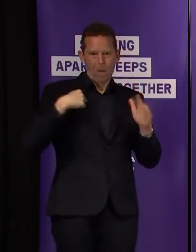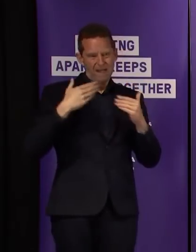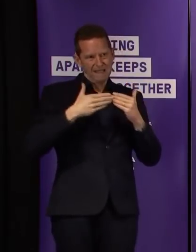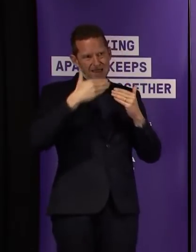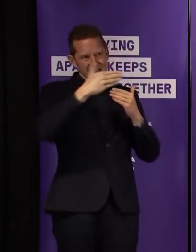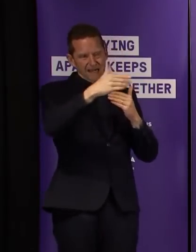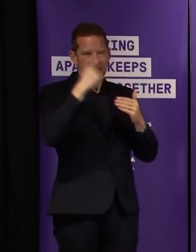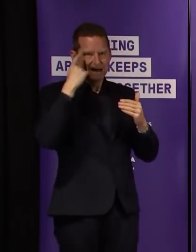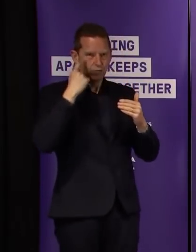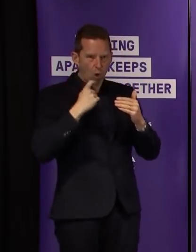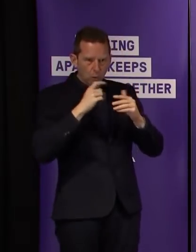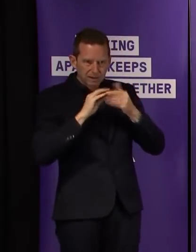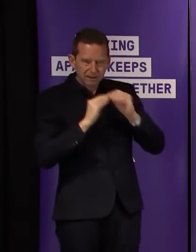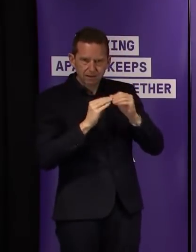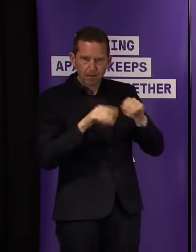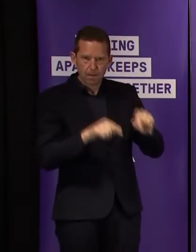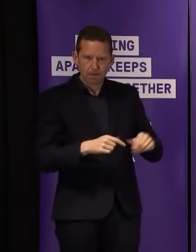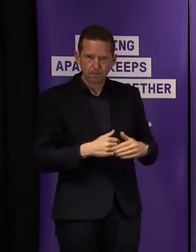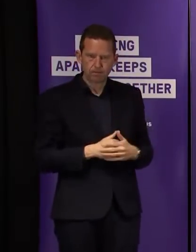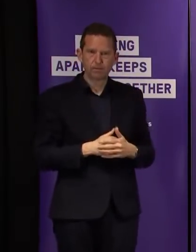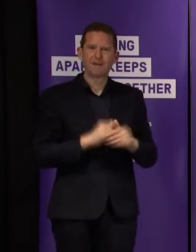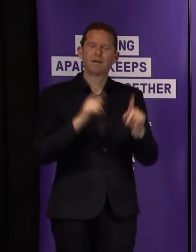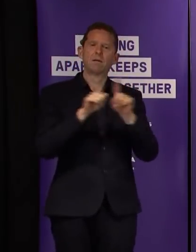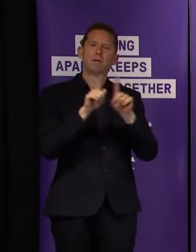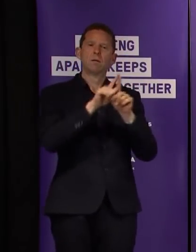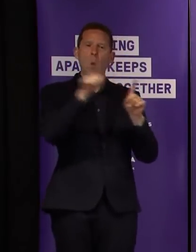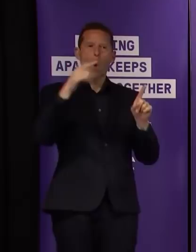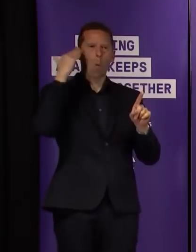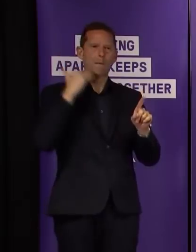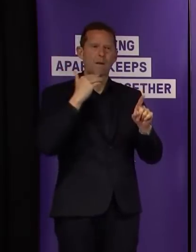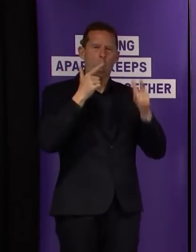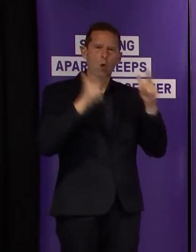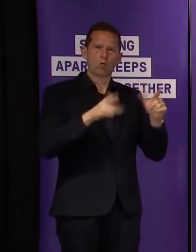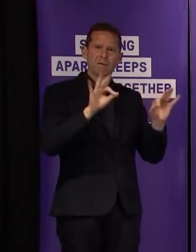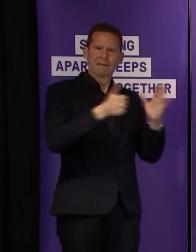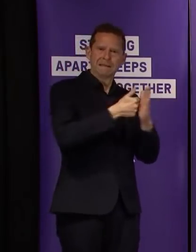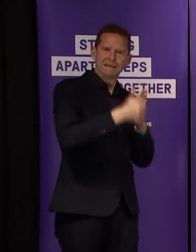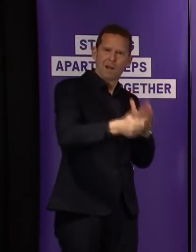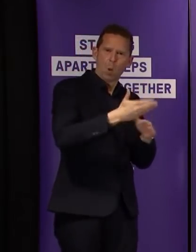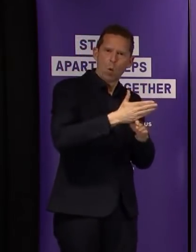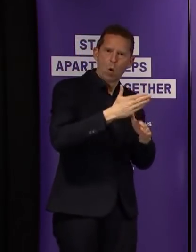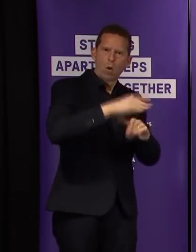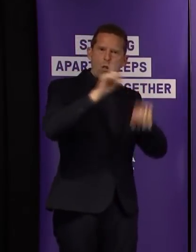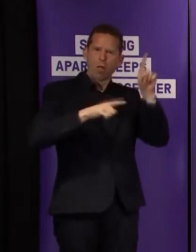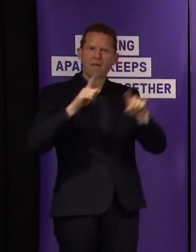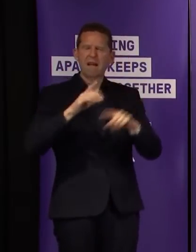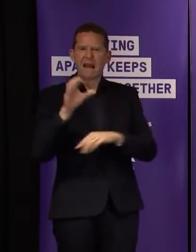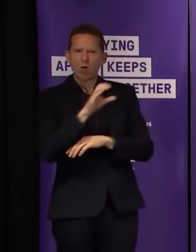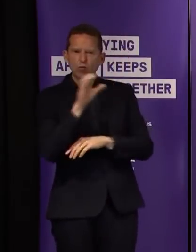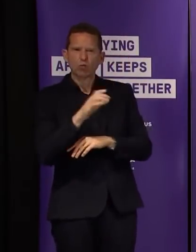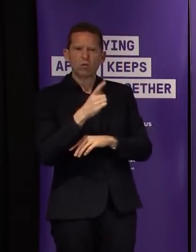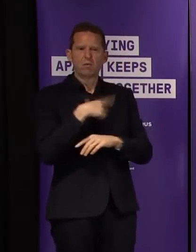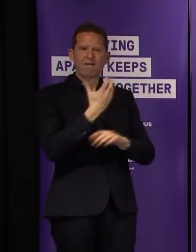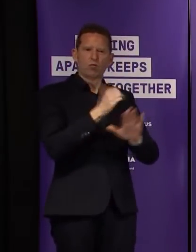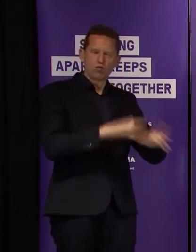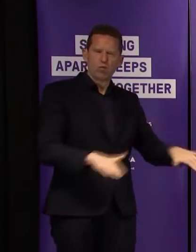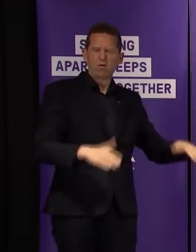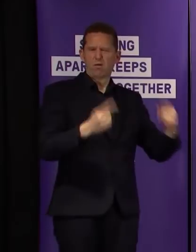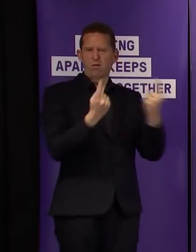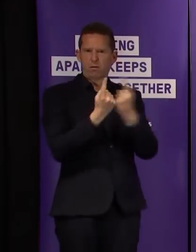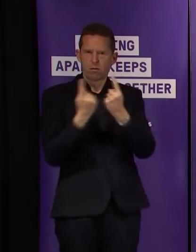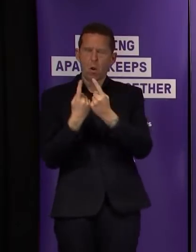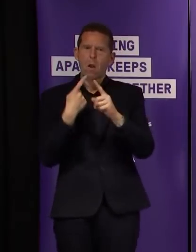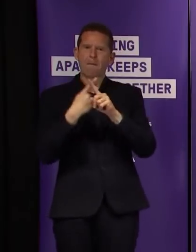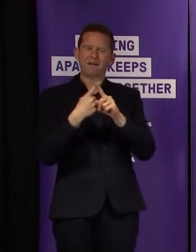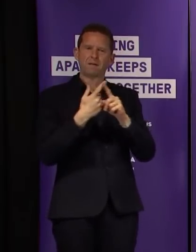and deal with that, much like insecure work, much like a whole range of factors that I think have been exposed because of the rules and